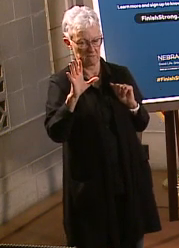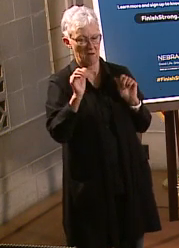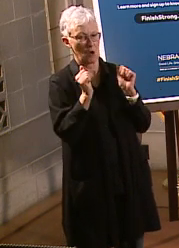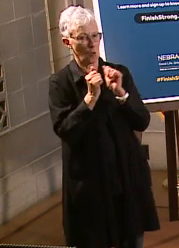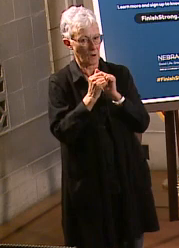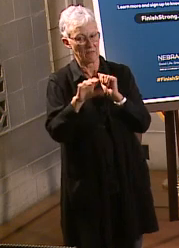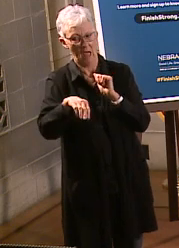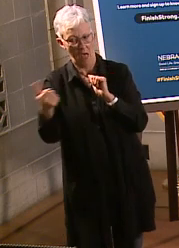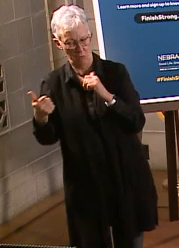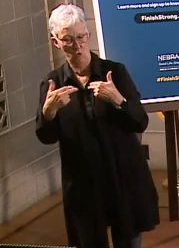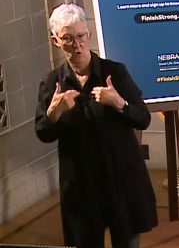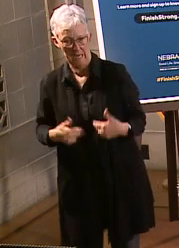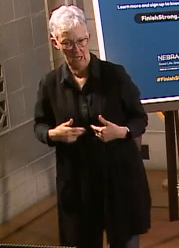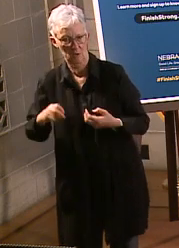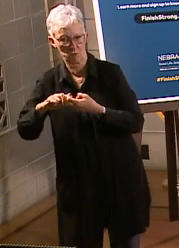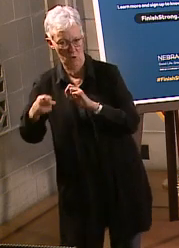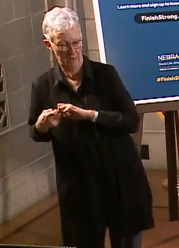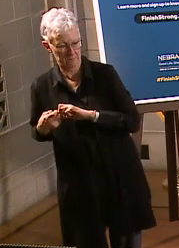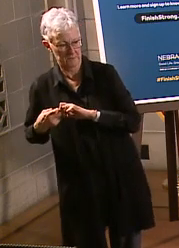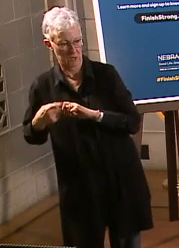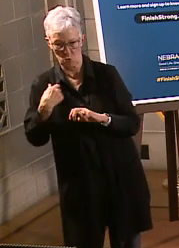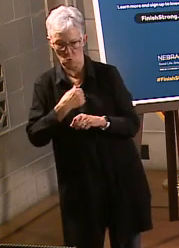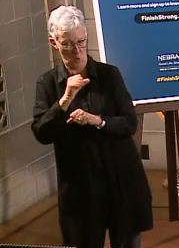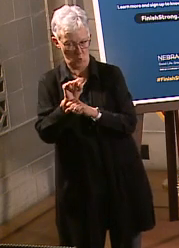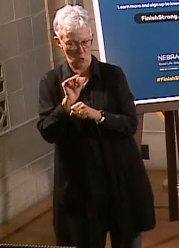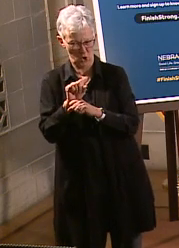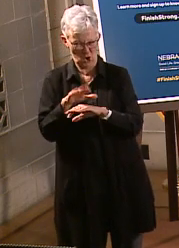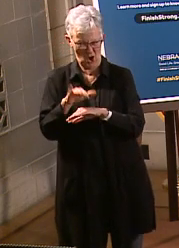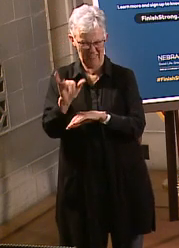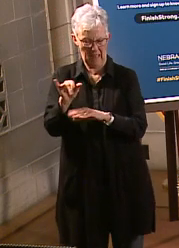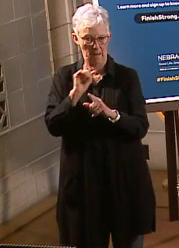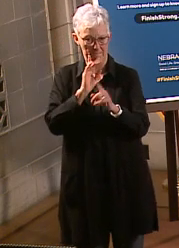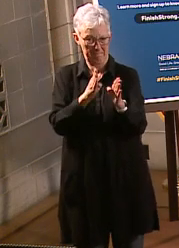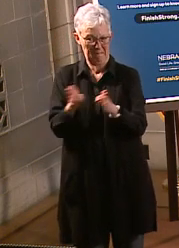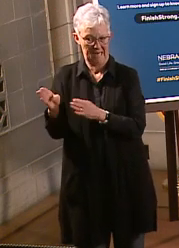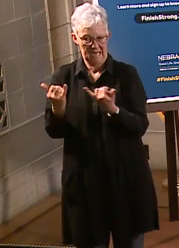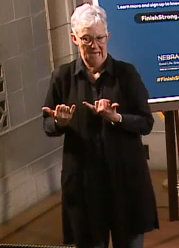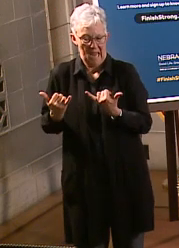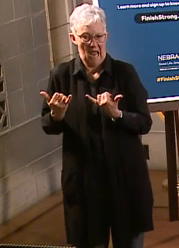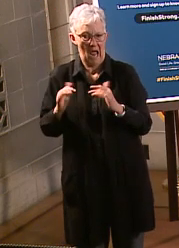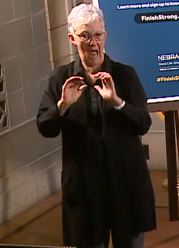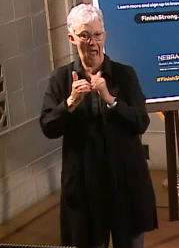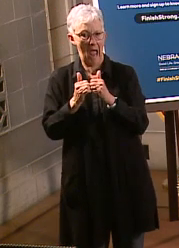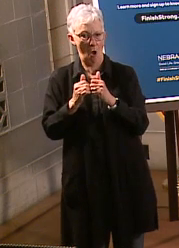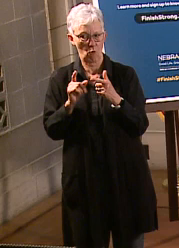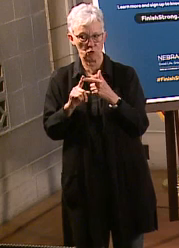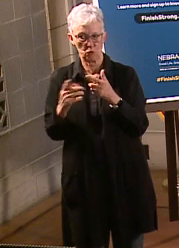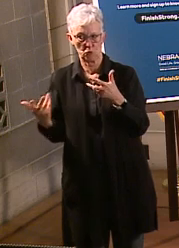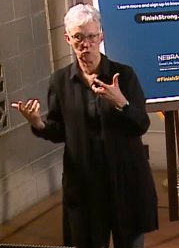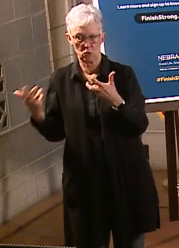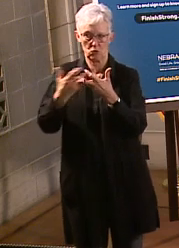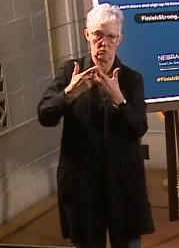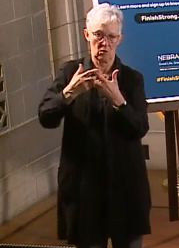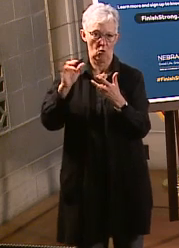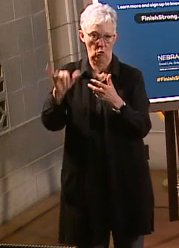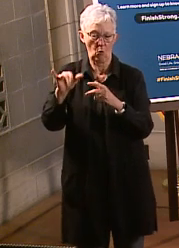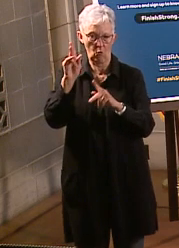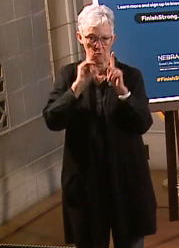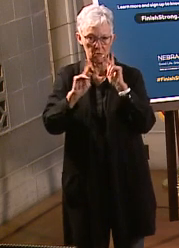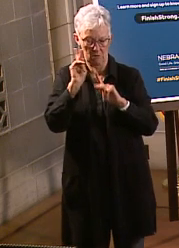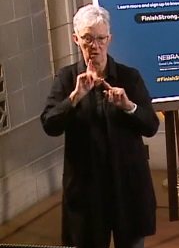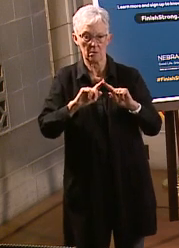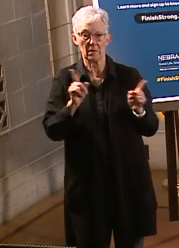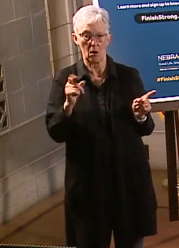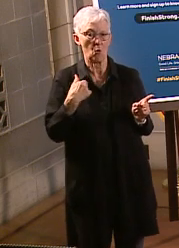saying, you know, we're working on that plan right now about how to work that in. So stay tuned on that. But we are going to take into